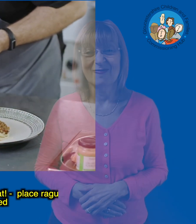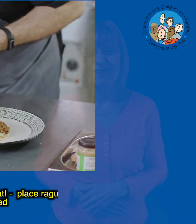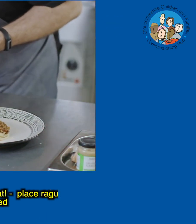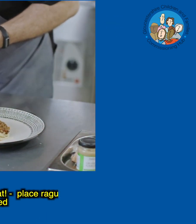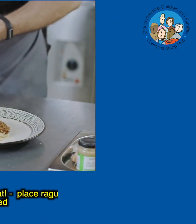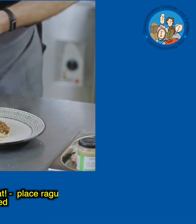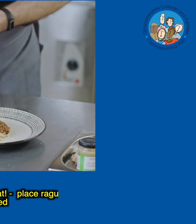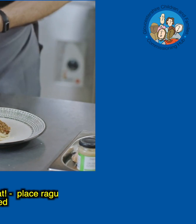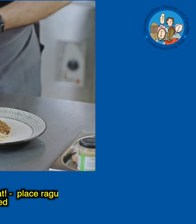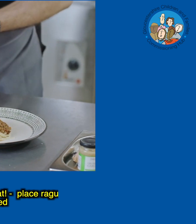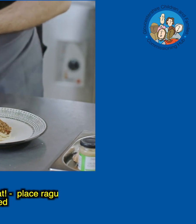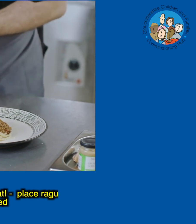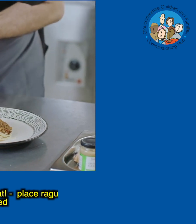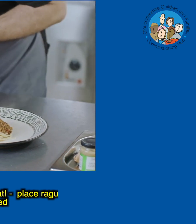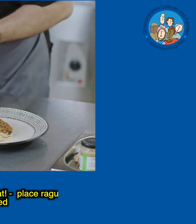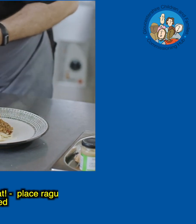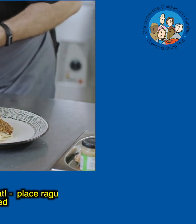your ragu on the top,